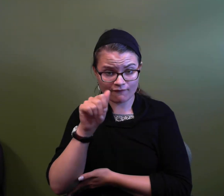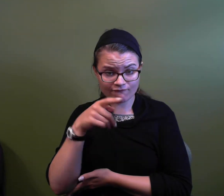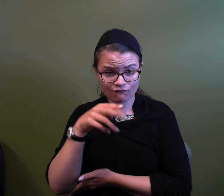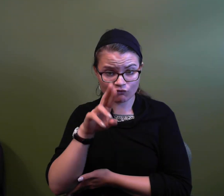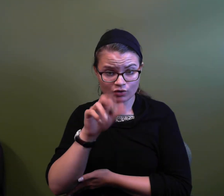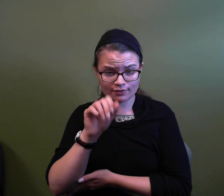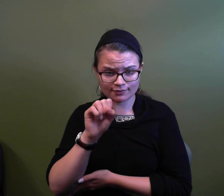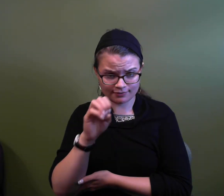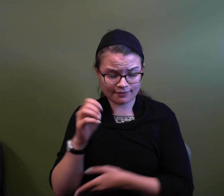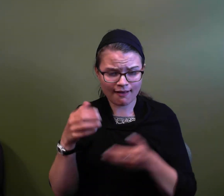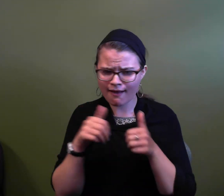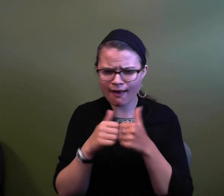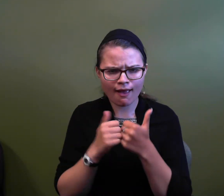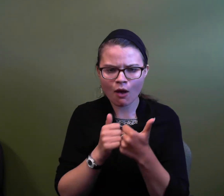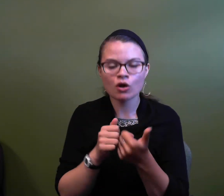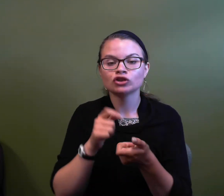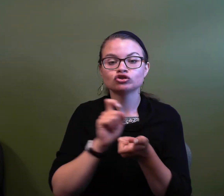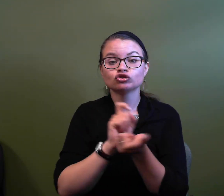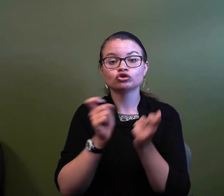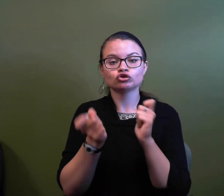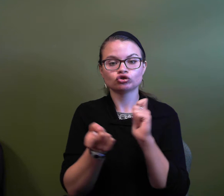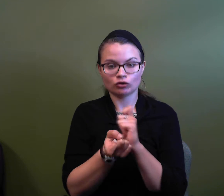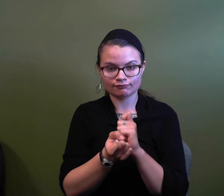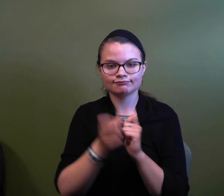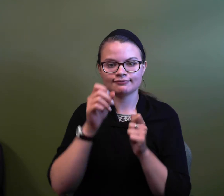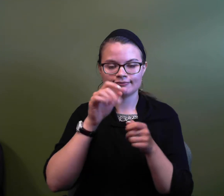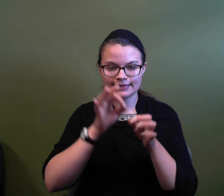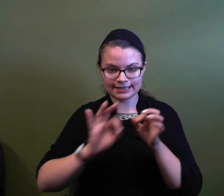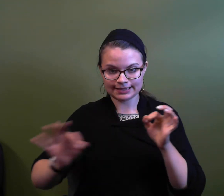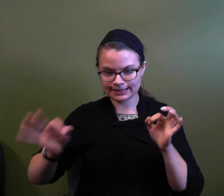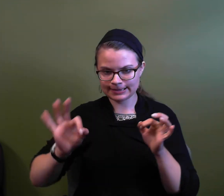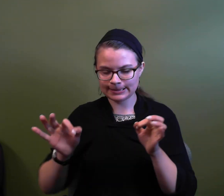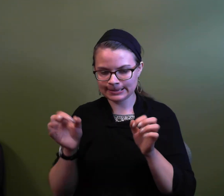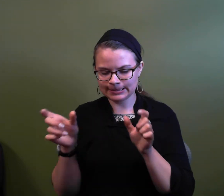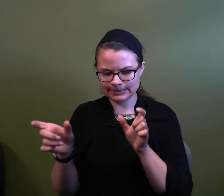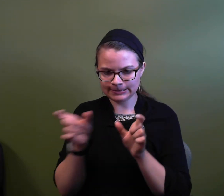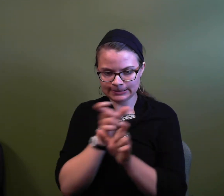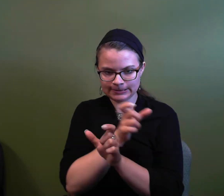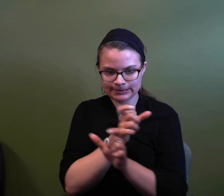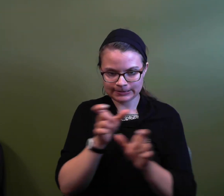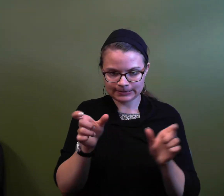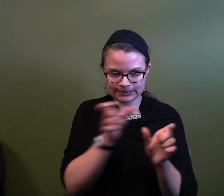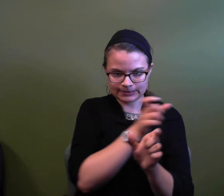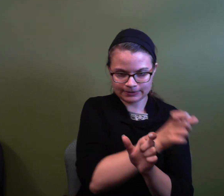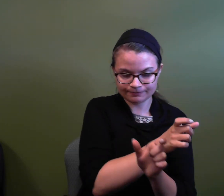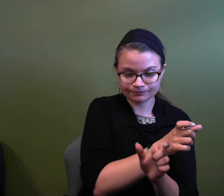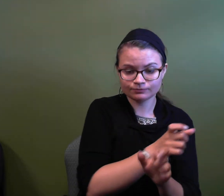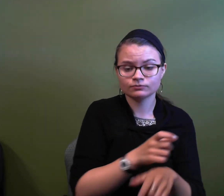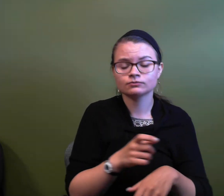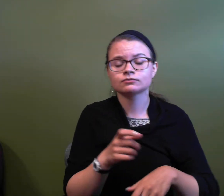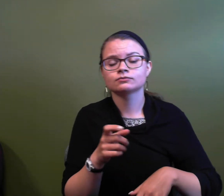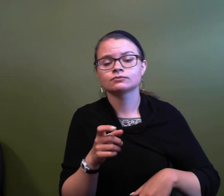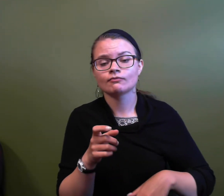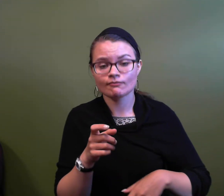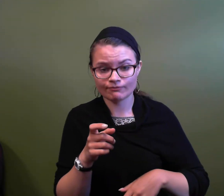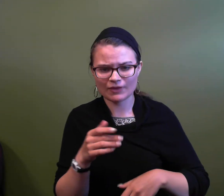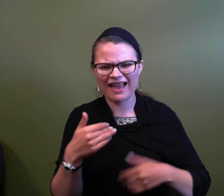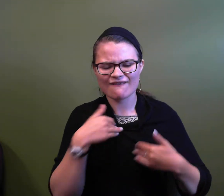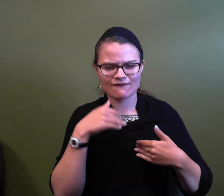verb, and which is an action, and you might change that into its noun form. So for example, if